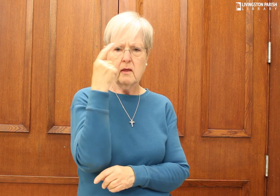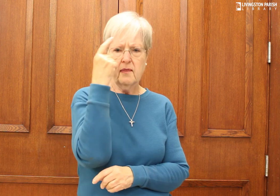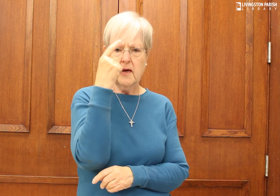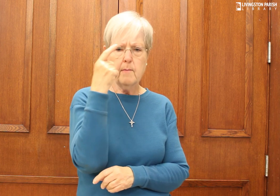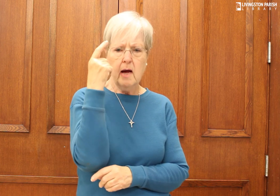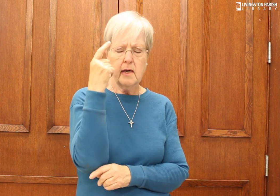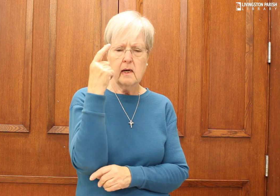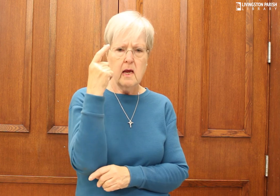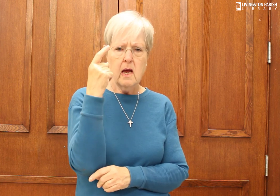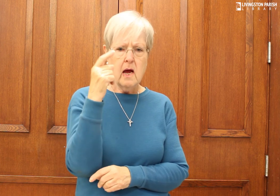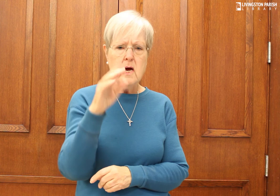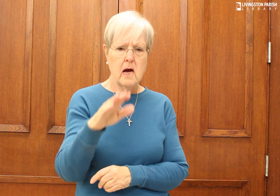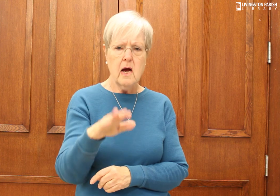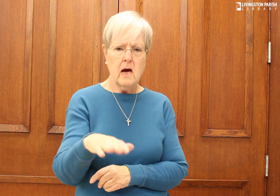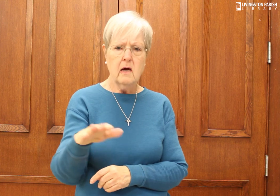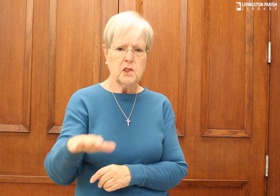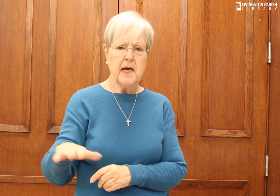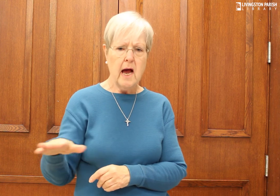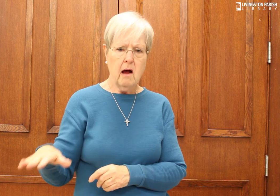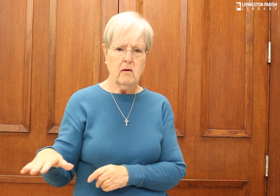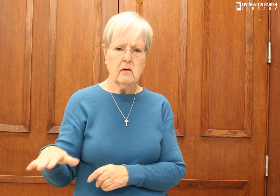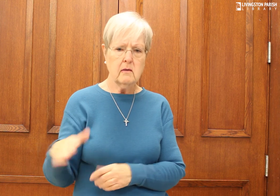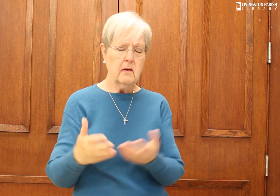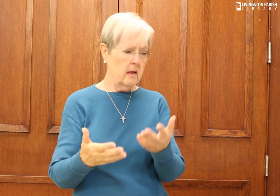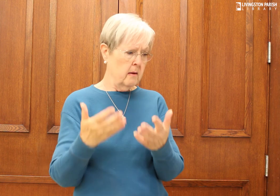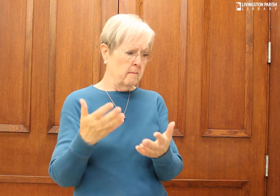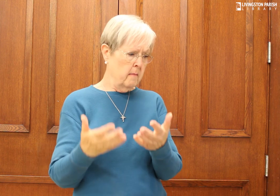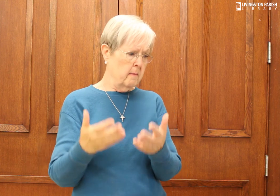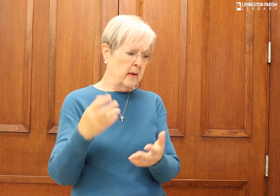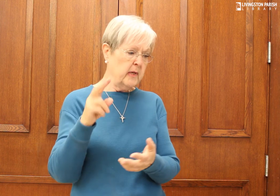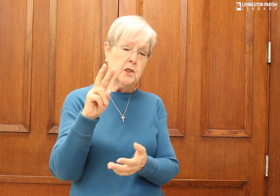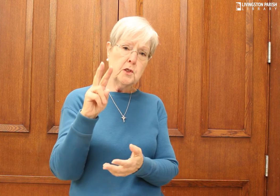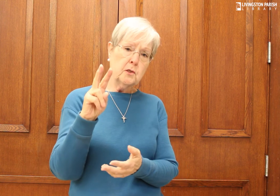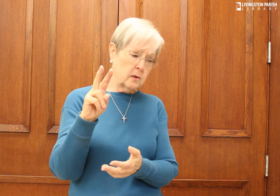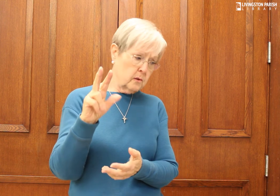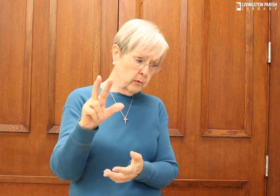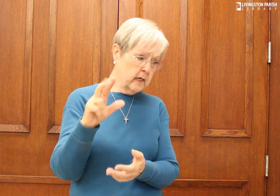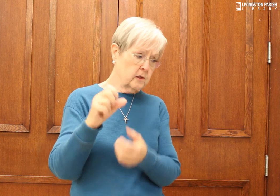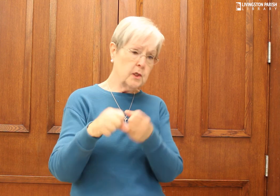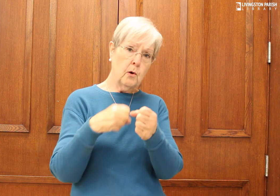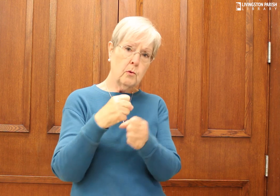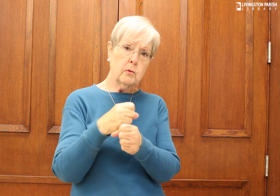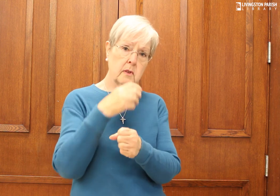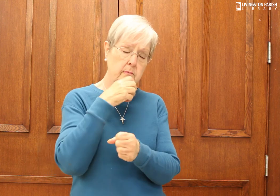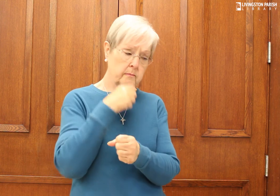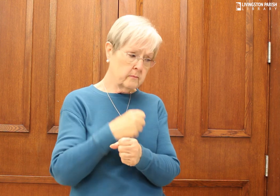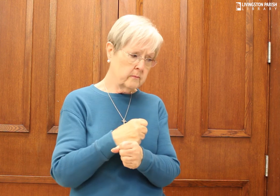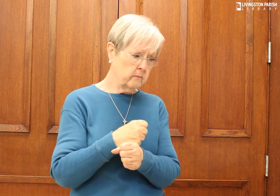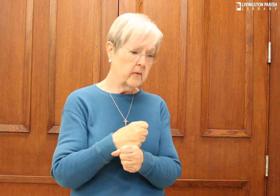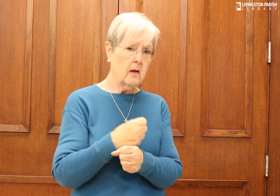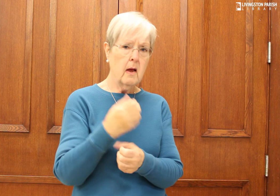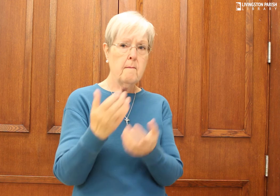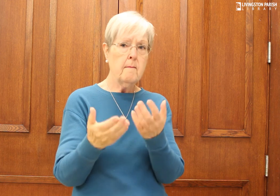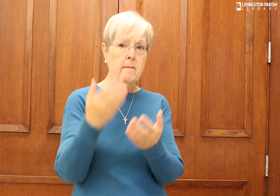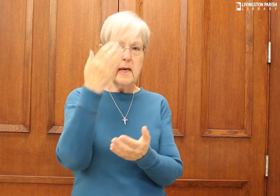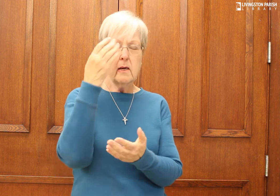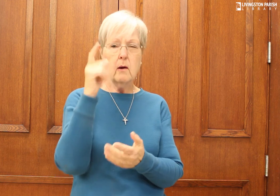think about it. A child, maybe 3 years old, may know